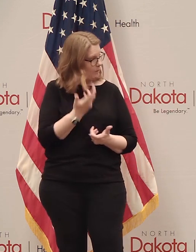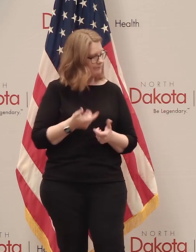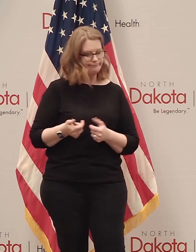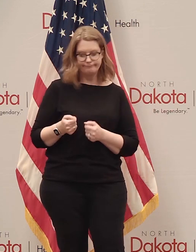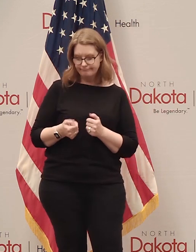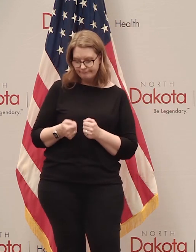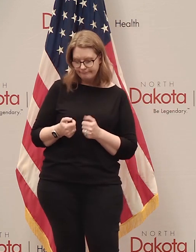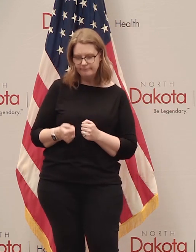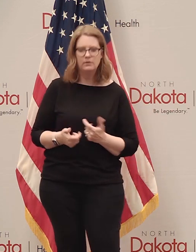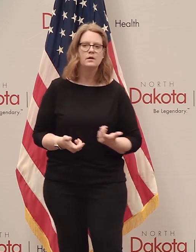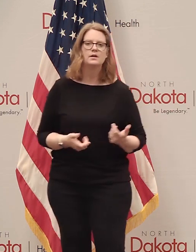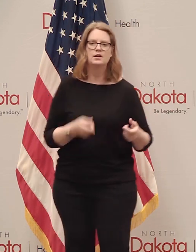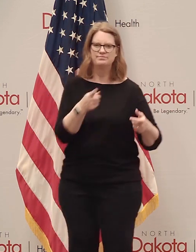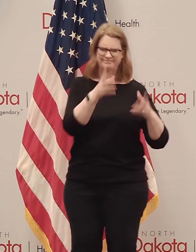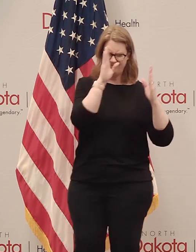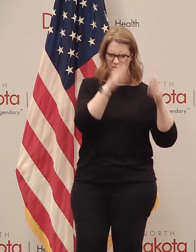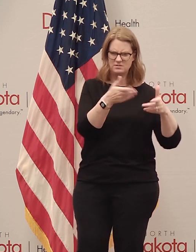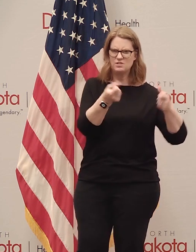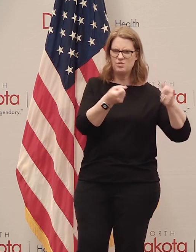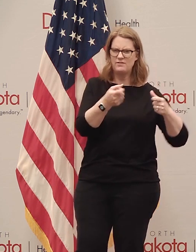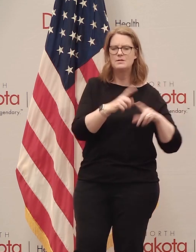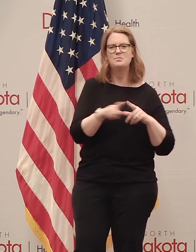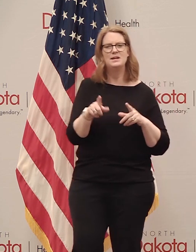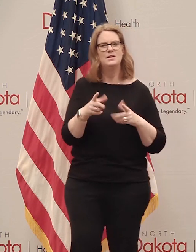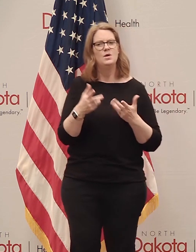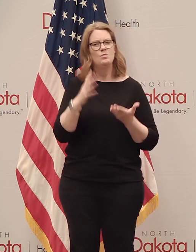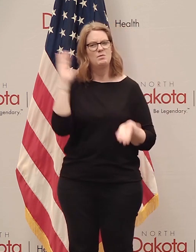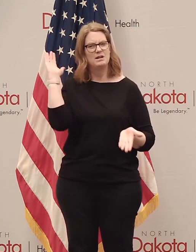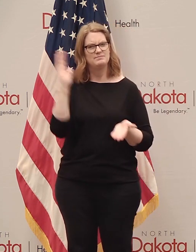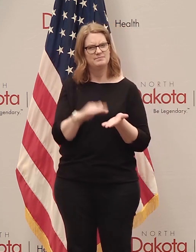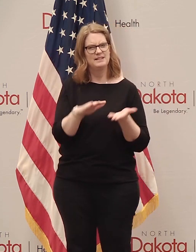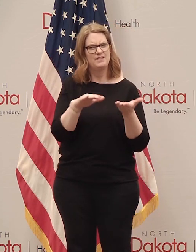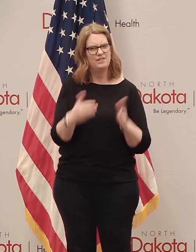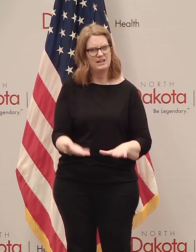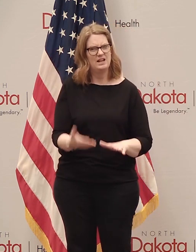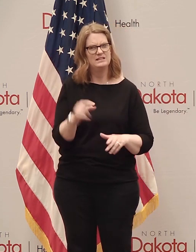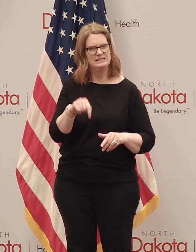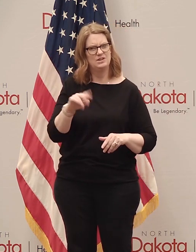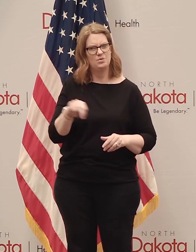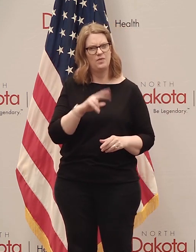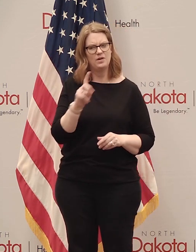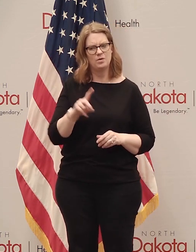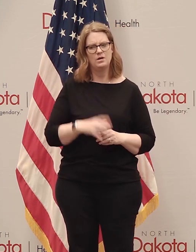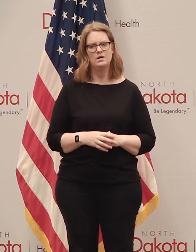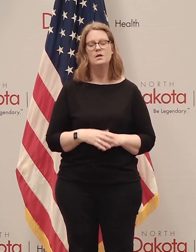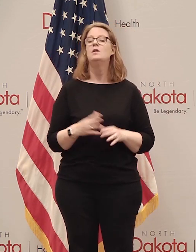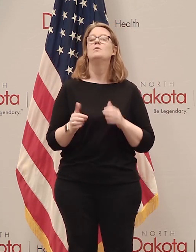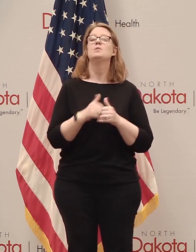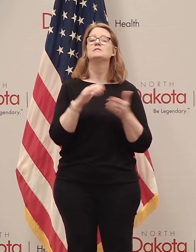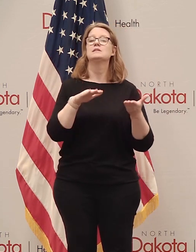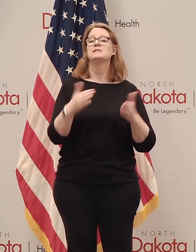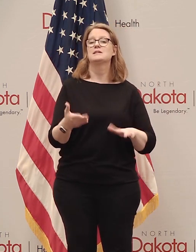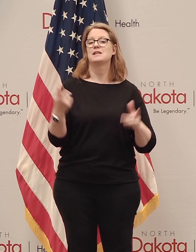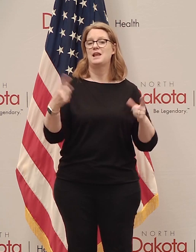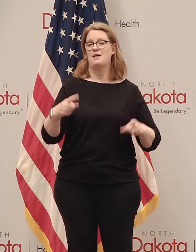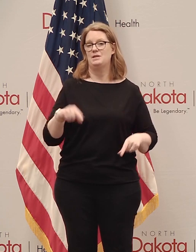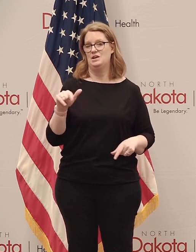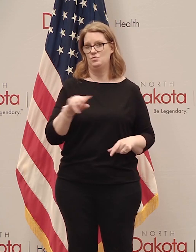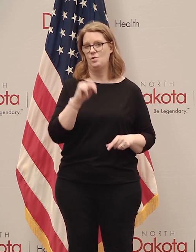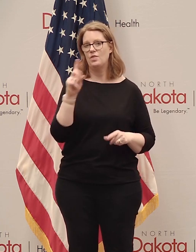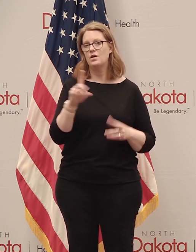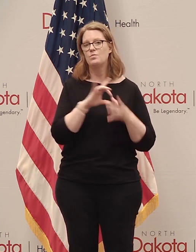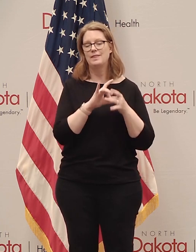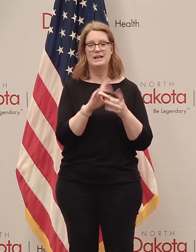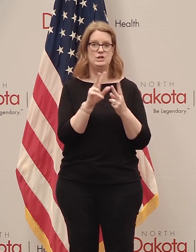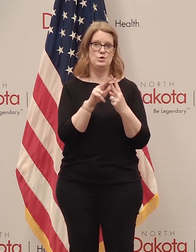one way to save lives is wear your seatbelt. In the fatalities in North Dakota, still the majority of the deaths that happen in North Dakota can be related